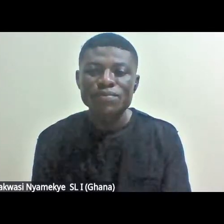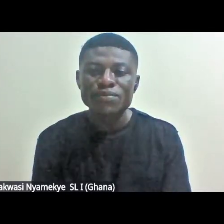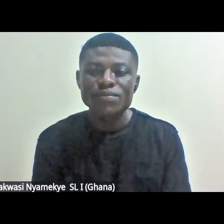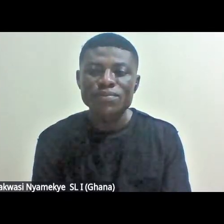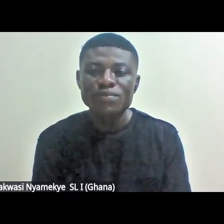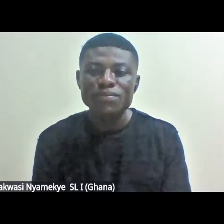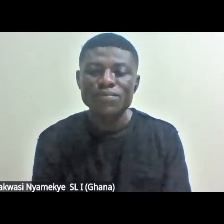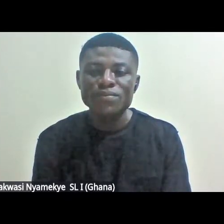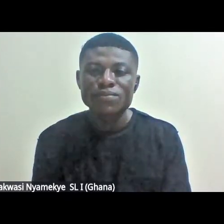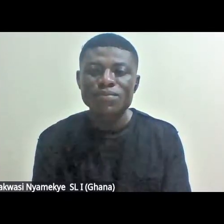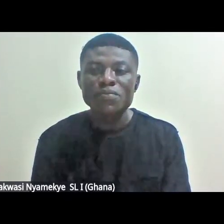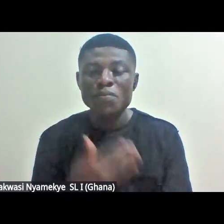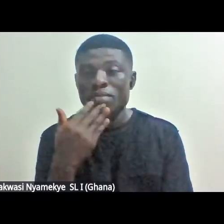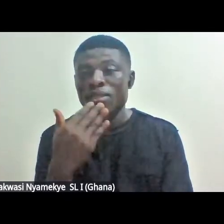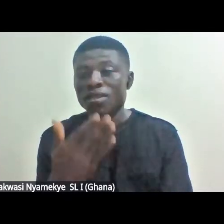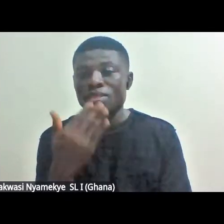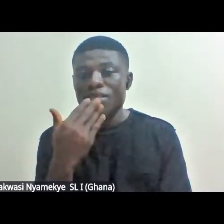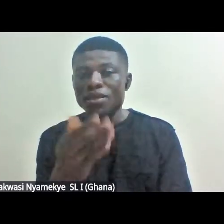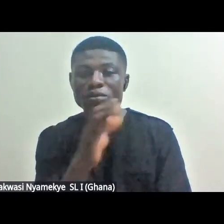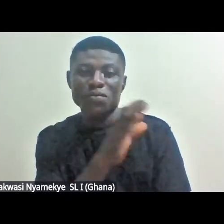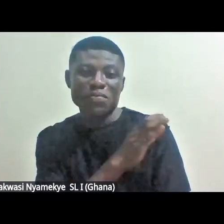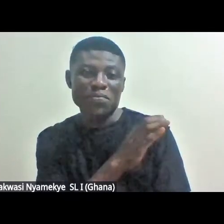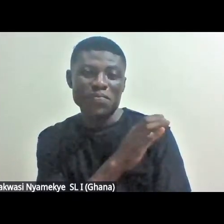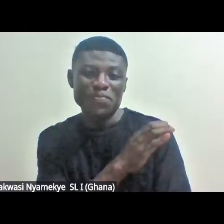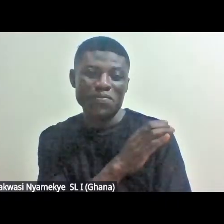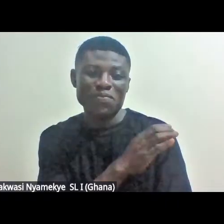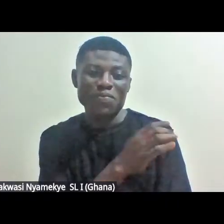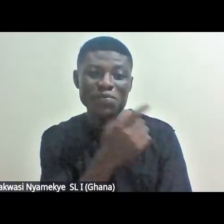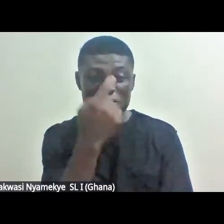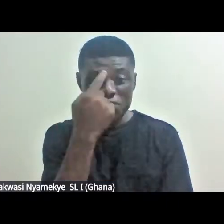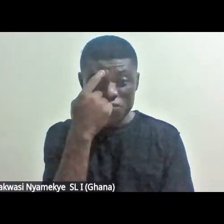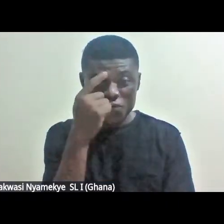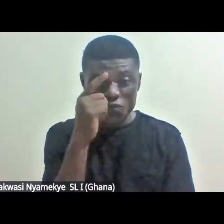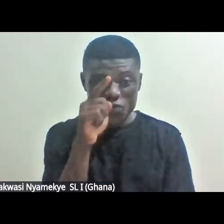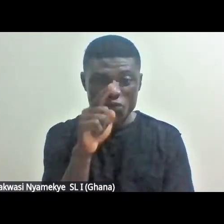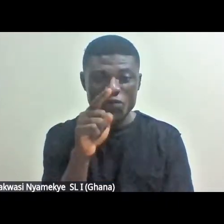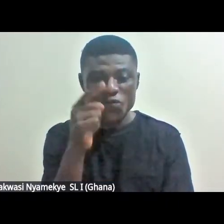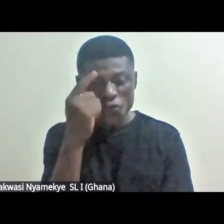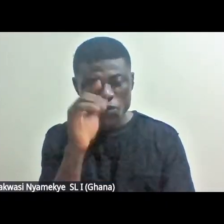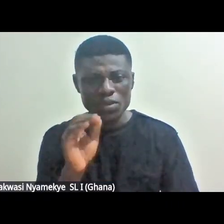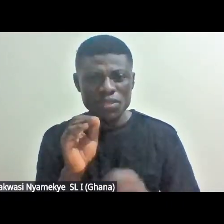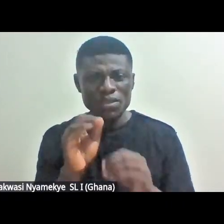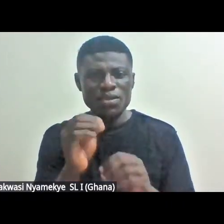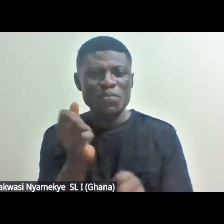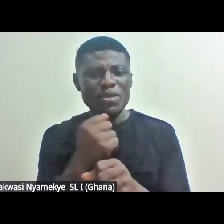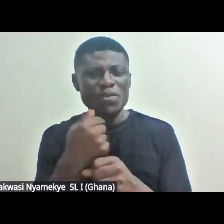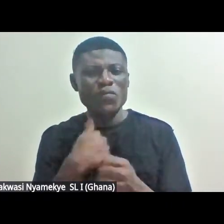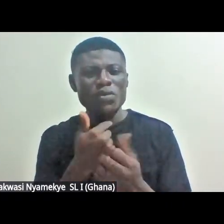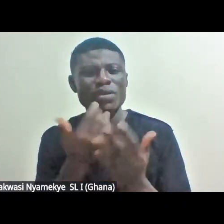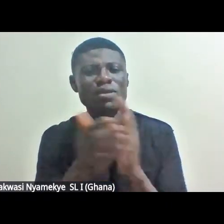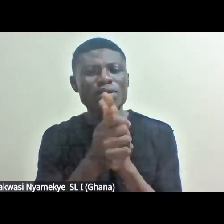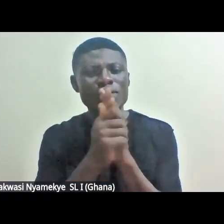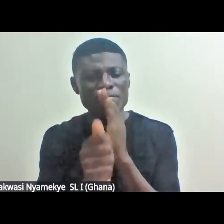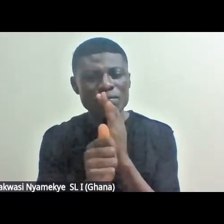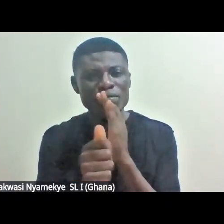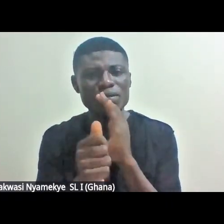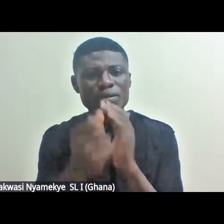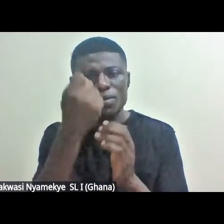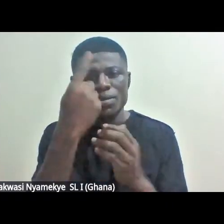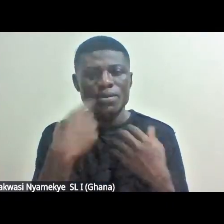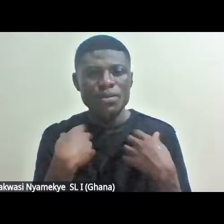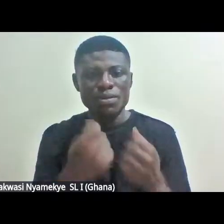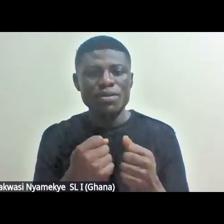So much, Christopher, for enriching us, as Precious around, to Yes. pick up